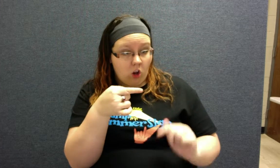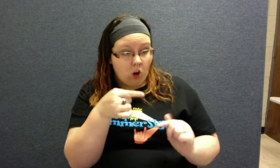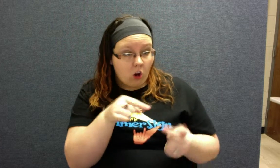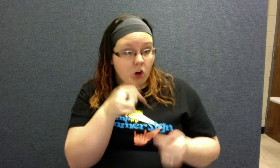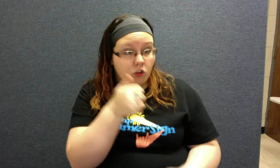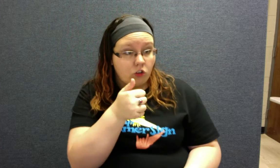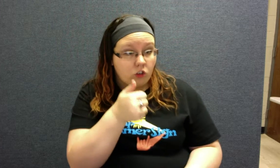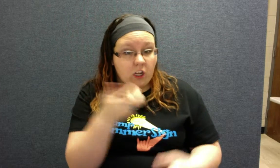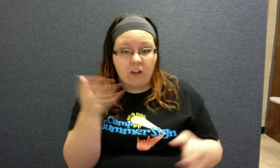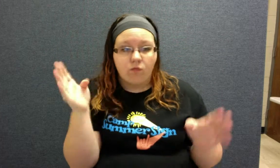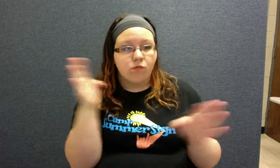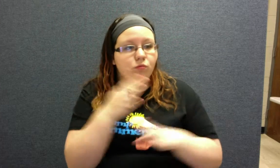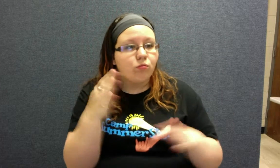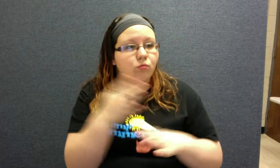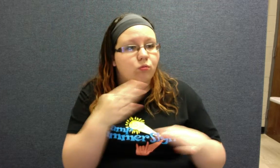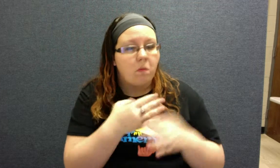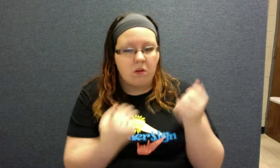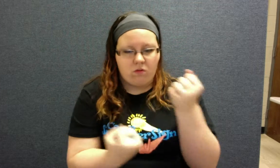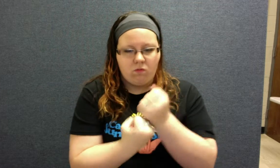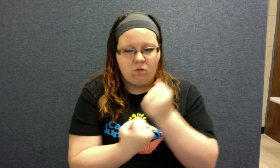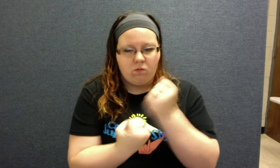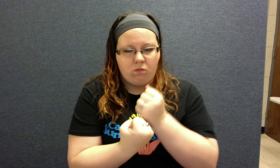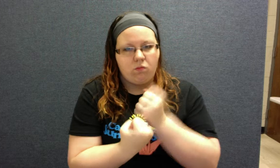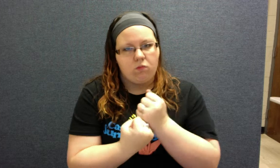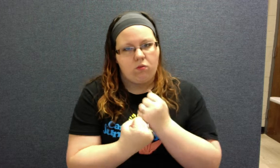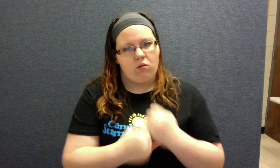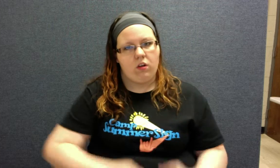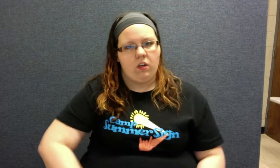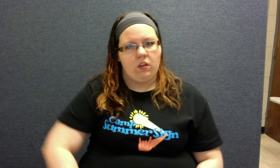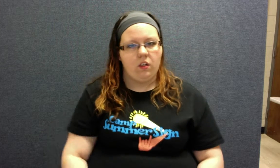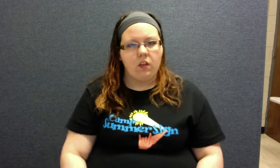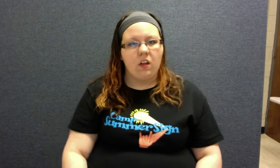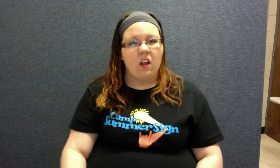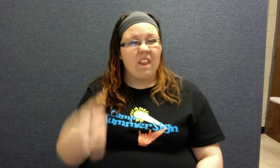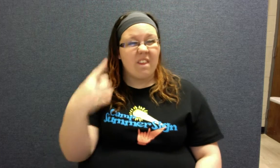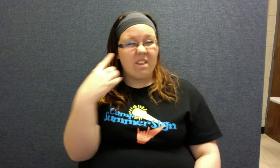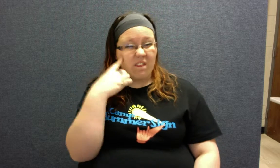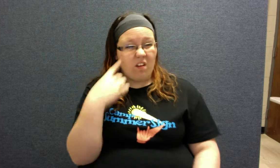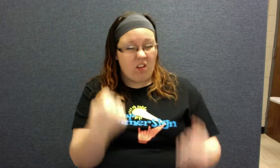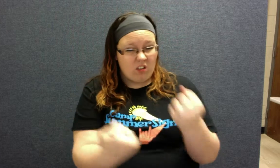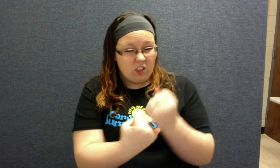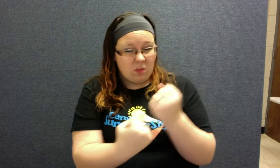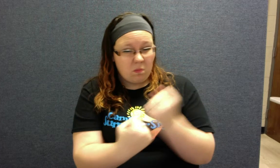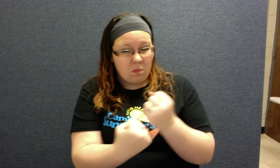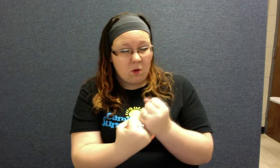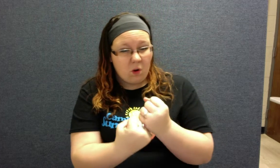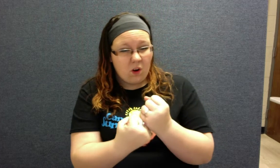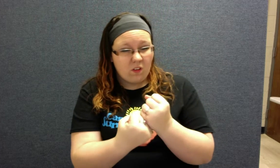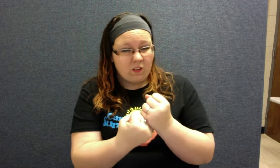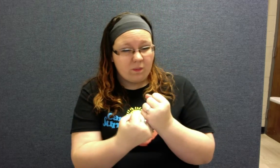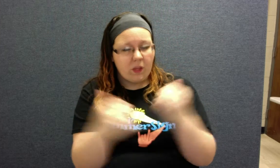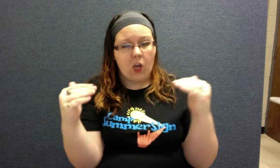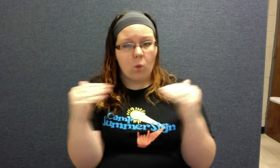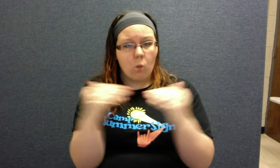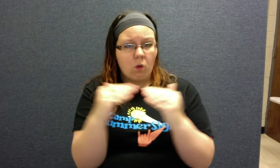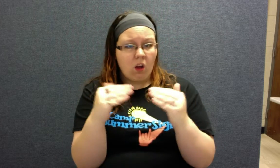by advocating for repeal, because even the thought of advocating for equality was evidence enough that you were gay